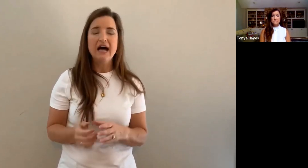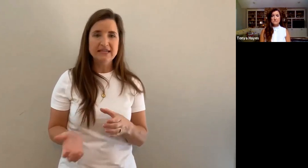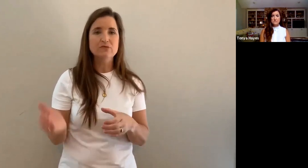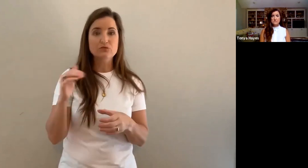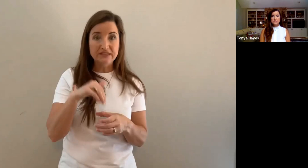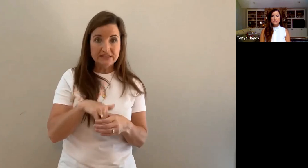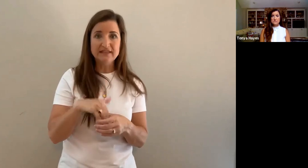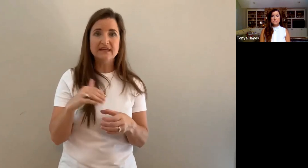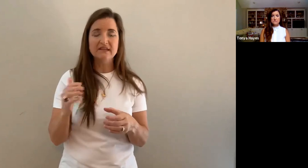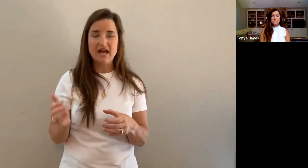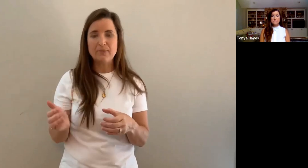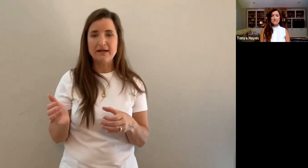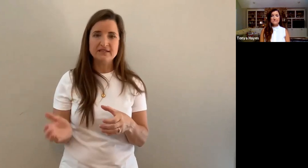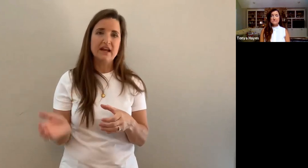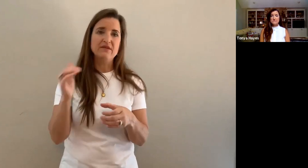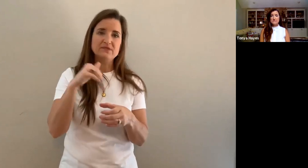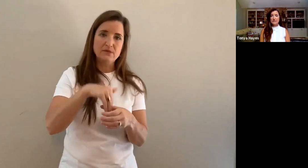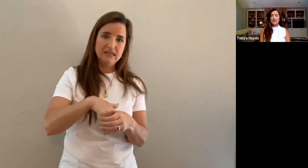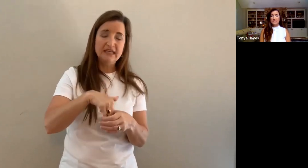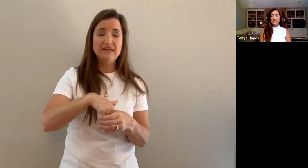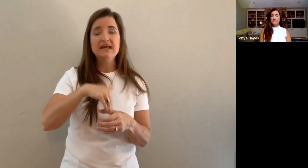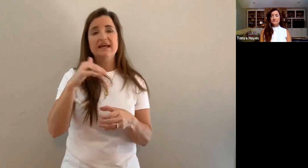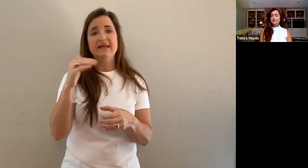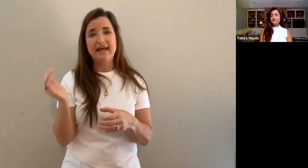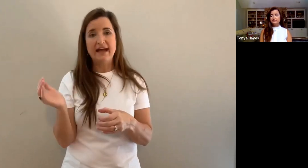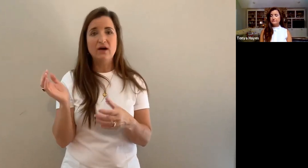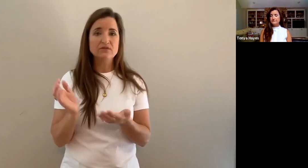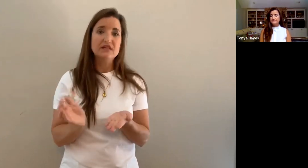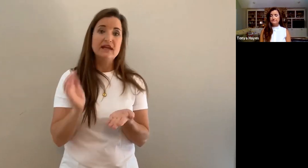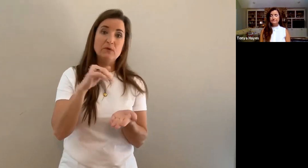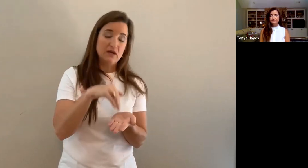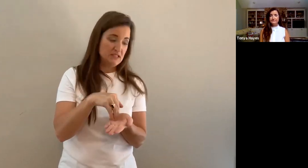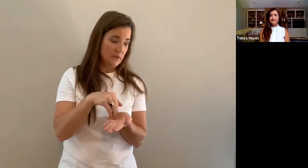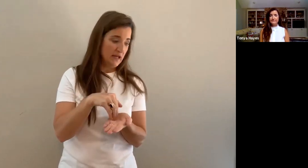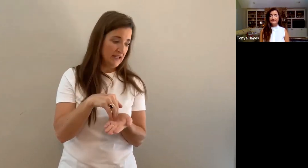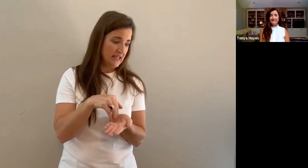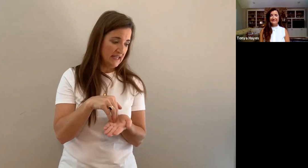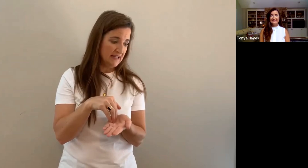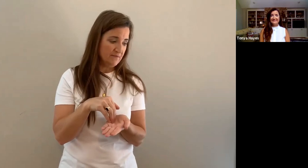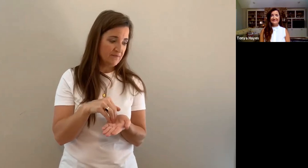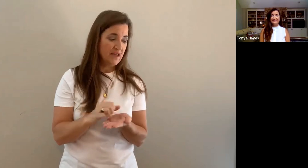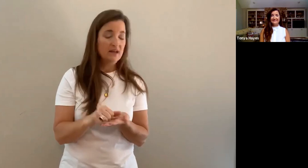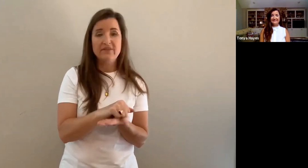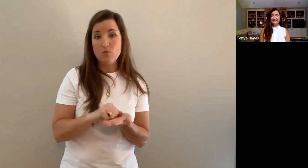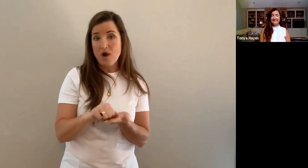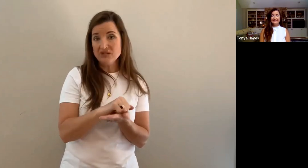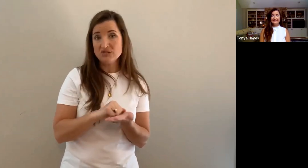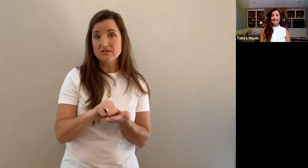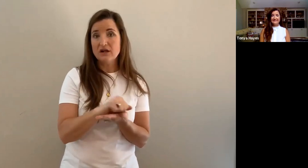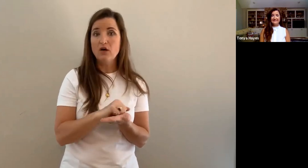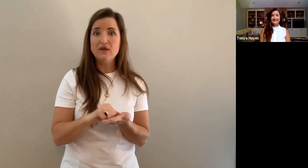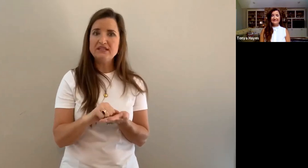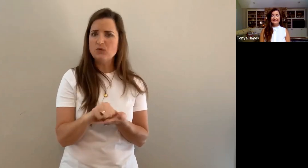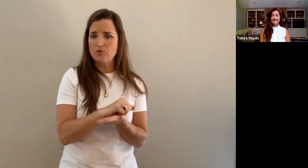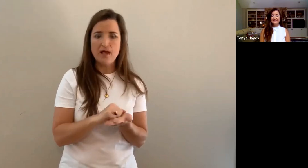in, I can really get a lot of practice out of them. So in and out, and we want to do it again. And then